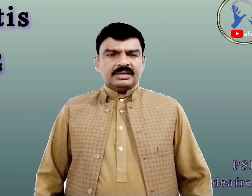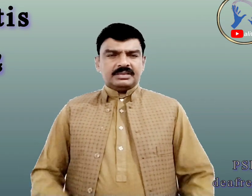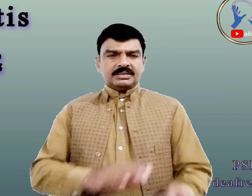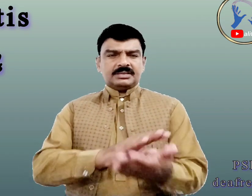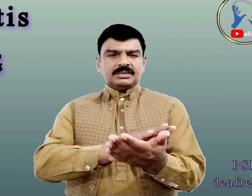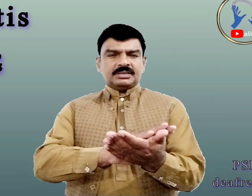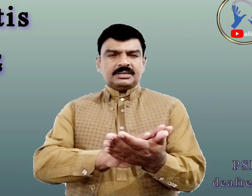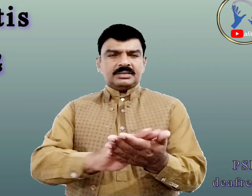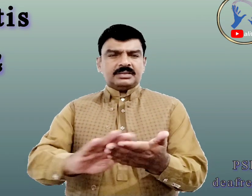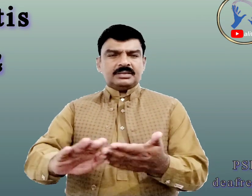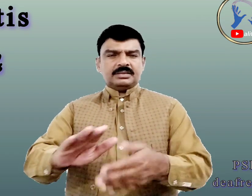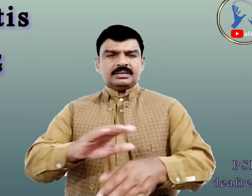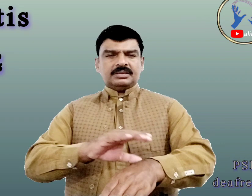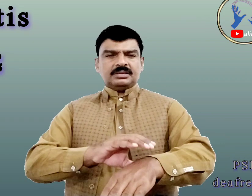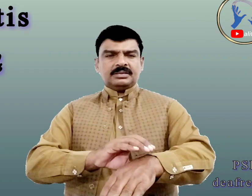hepatitis,